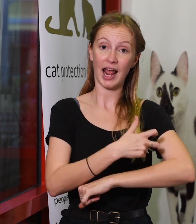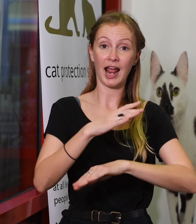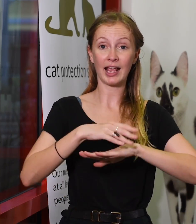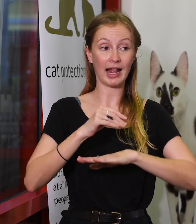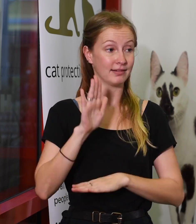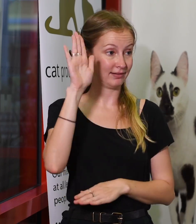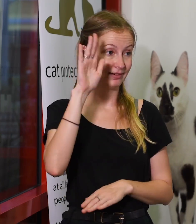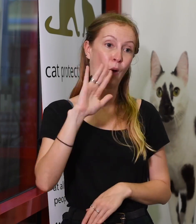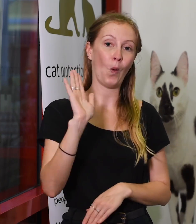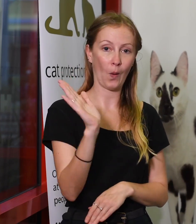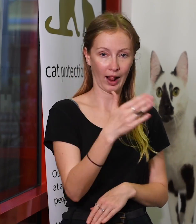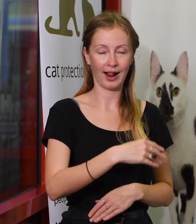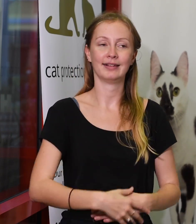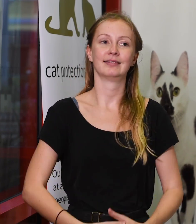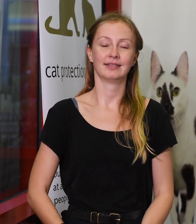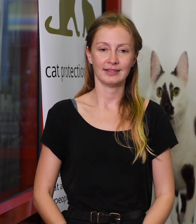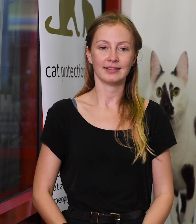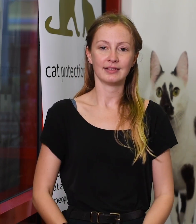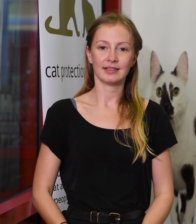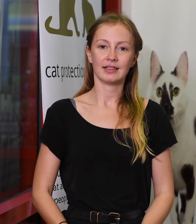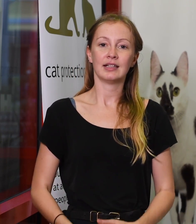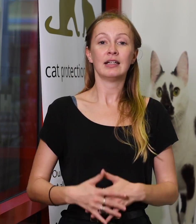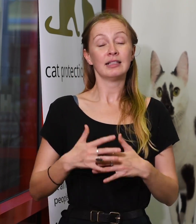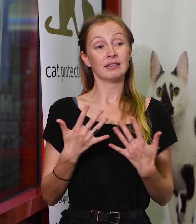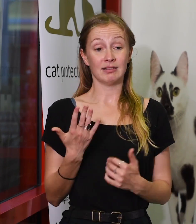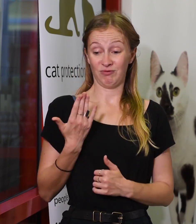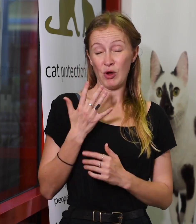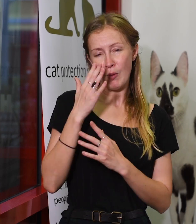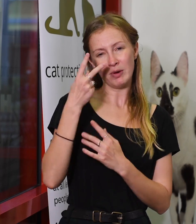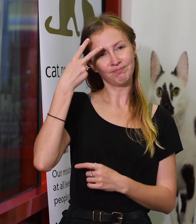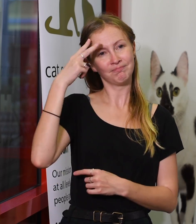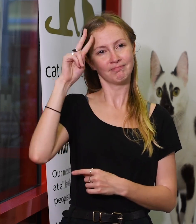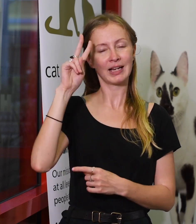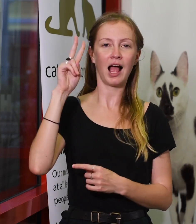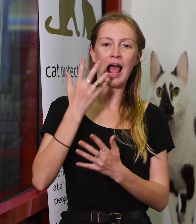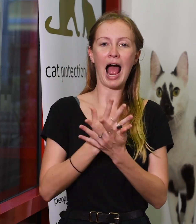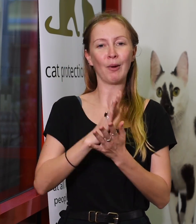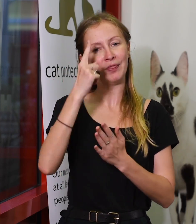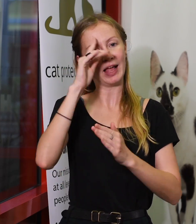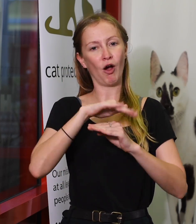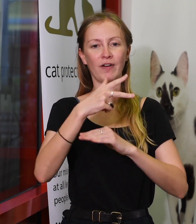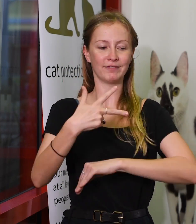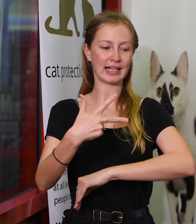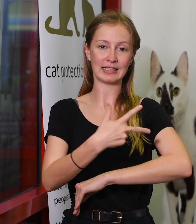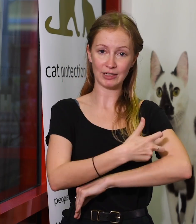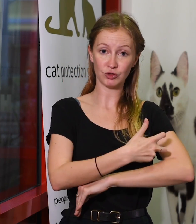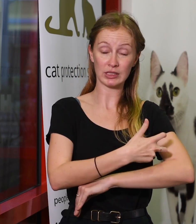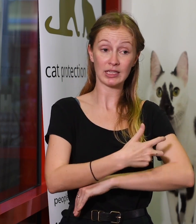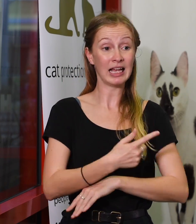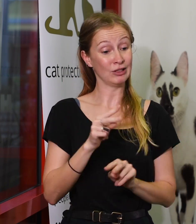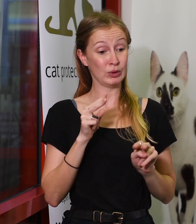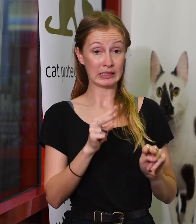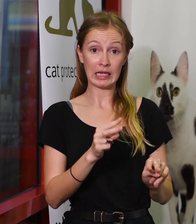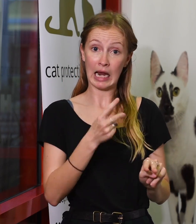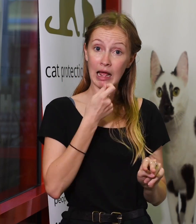There have been some changes in the way that we think about vaccinations as well, and we've seen some re-emergences of diseases